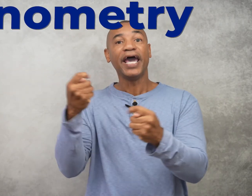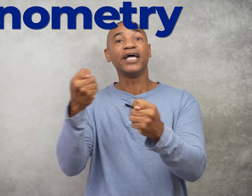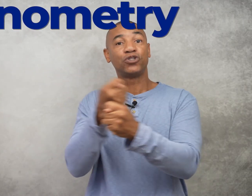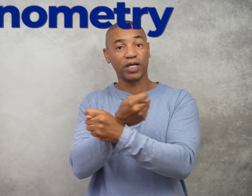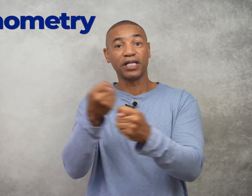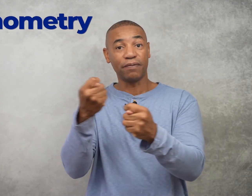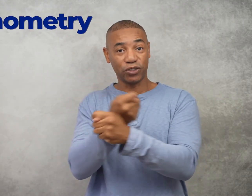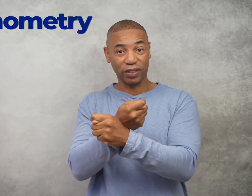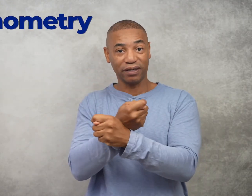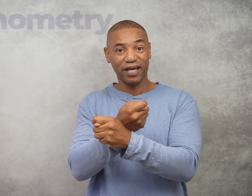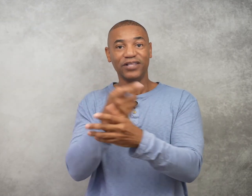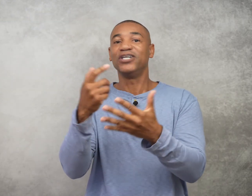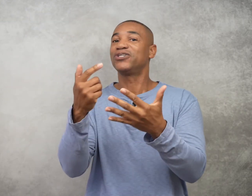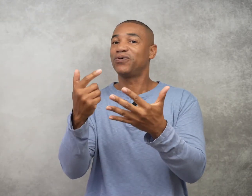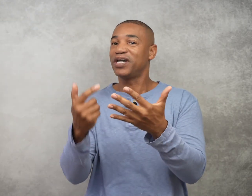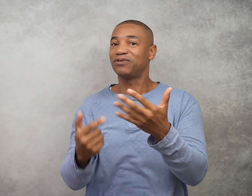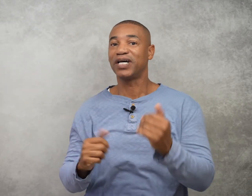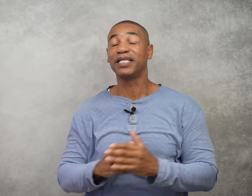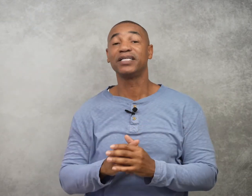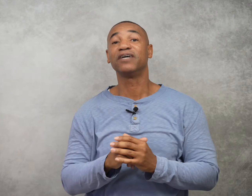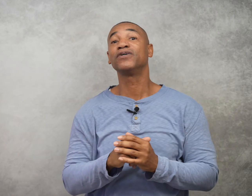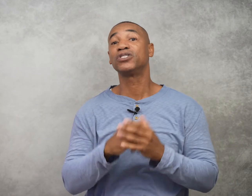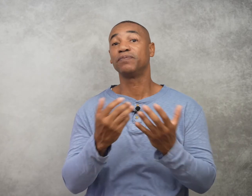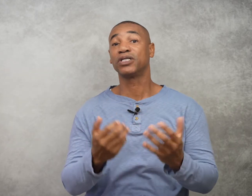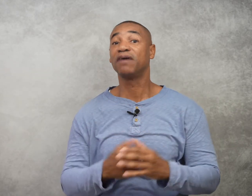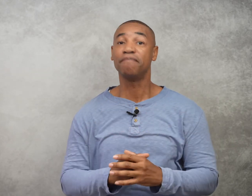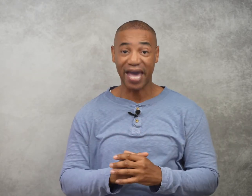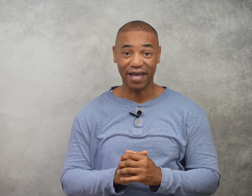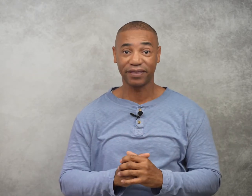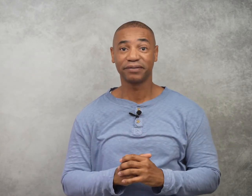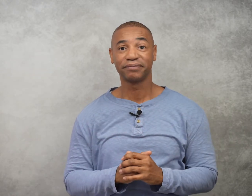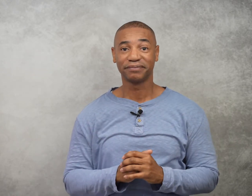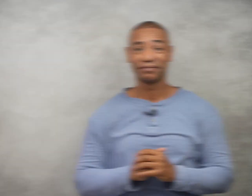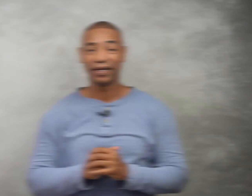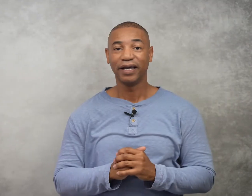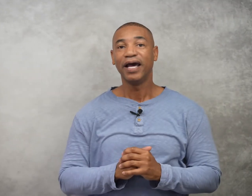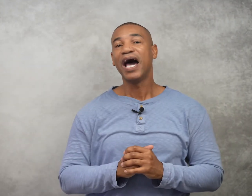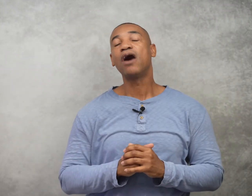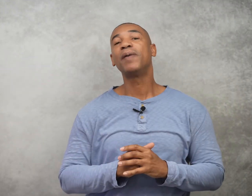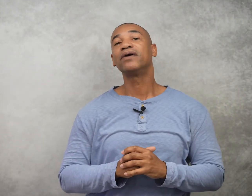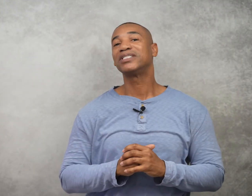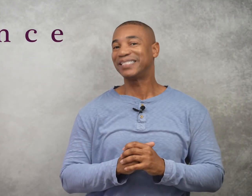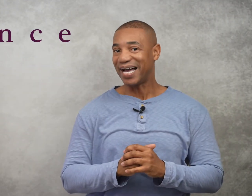and trigonometry. These are the ways of signing the different subjects of math. How about